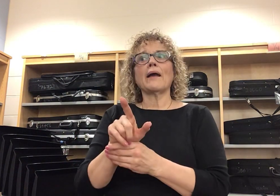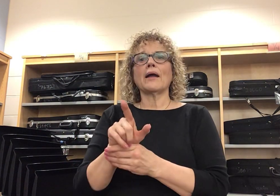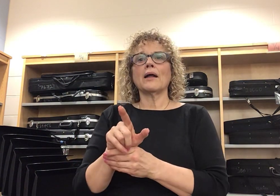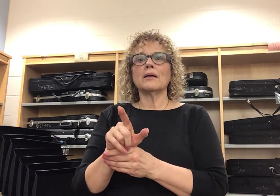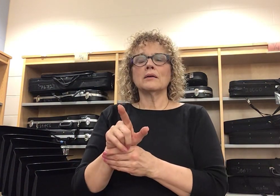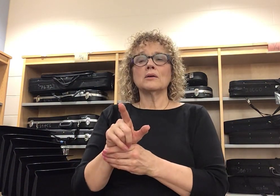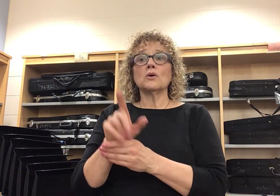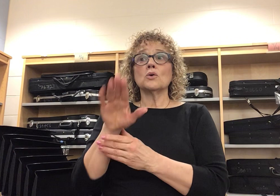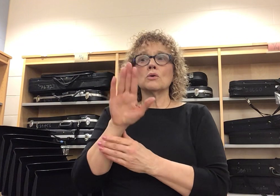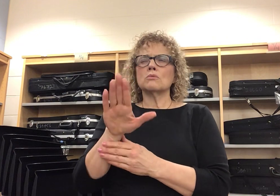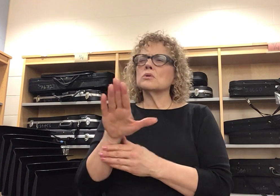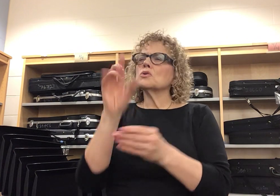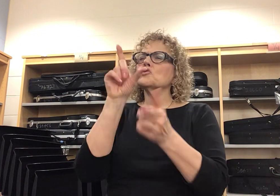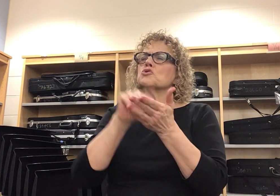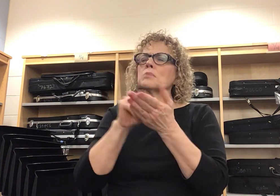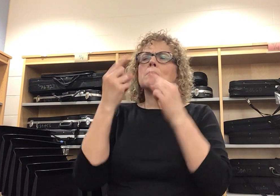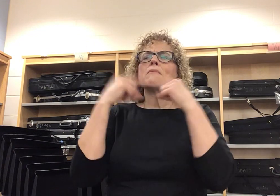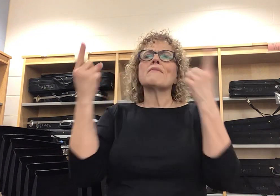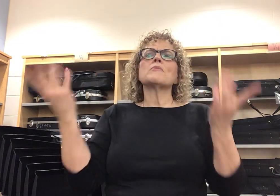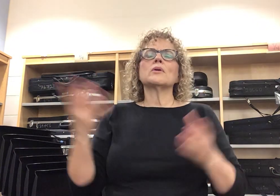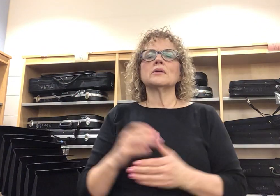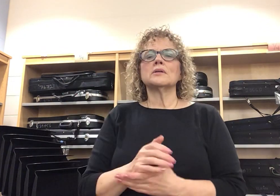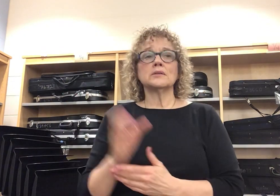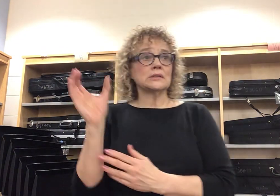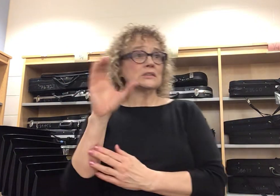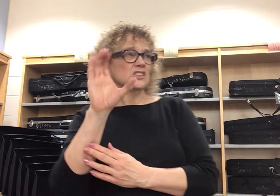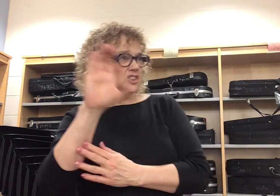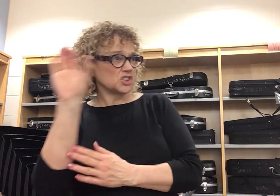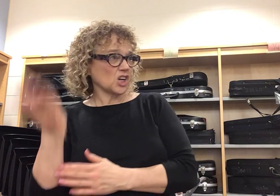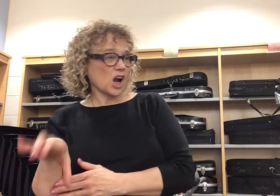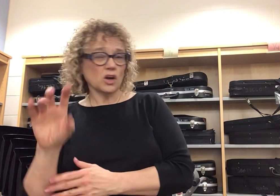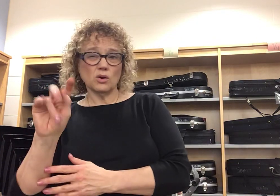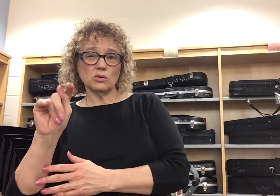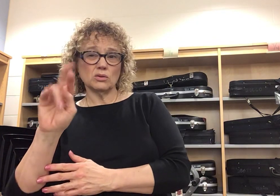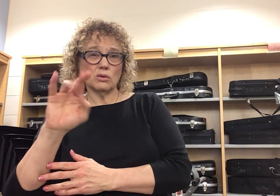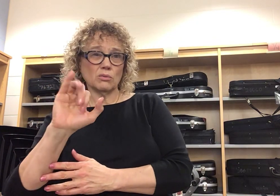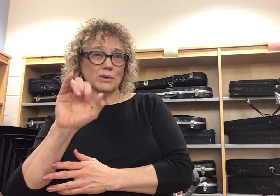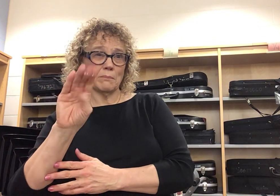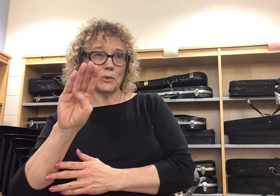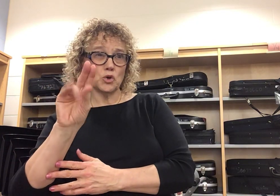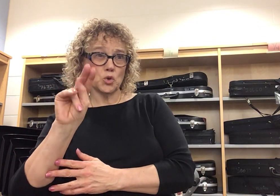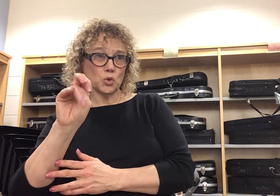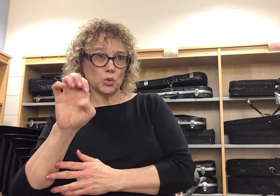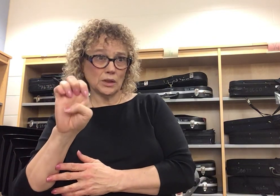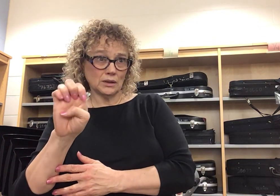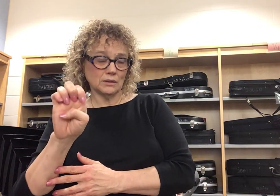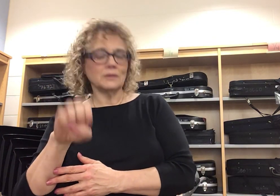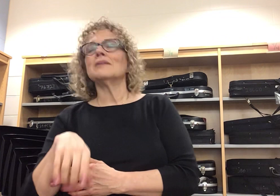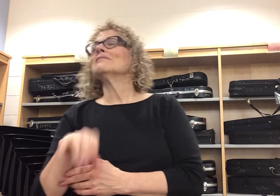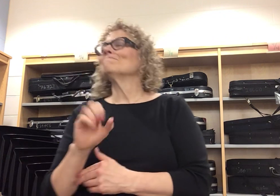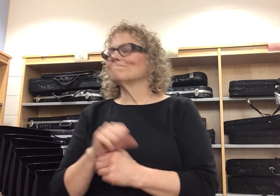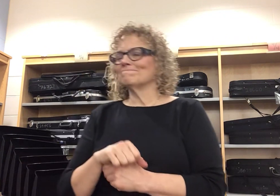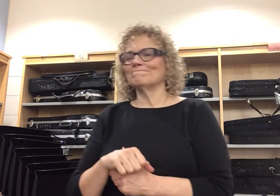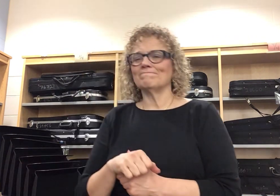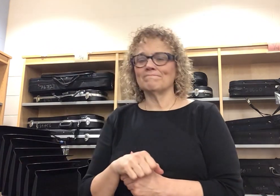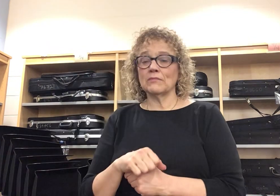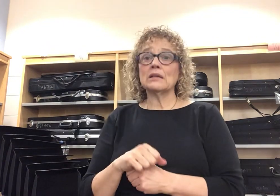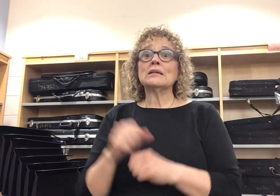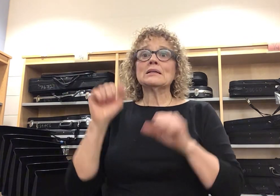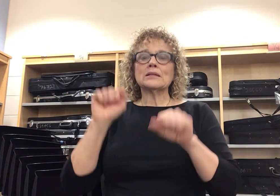Chicago Tribune. Sure, the Chicago Tribune. You could use the word Tribune in there and put an individual, whatever group name you